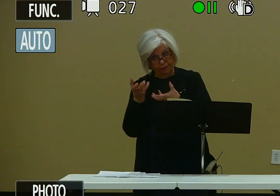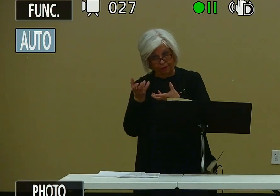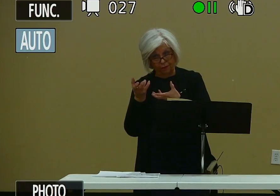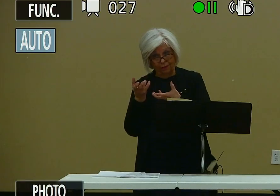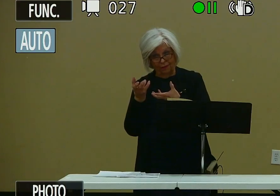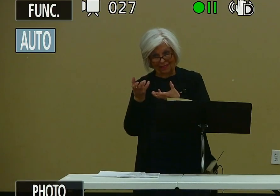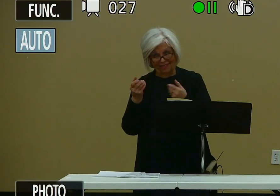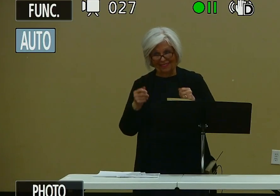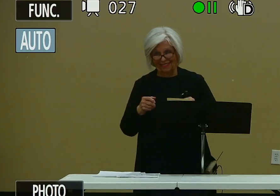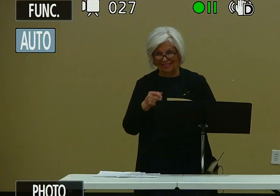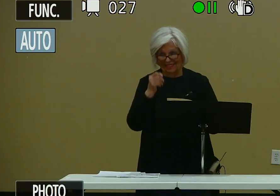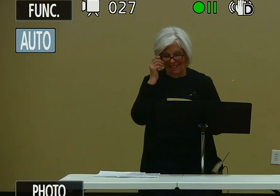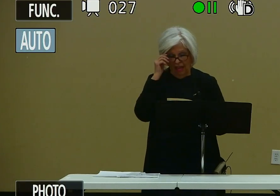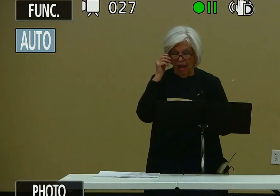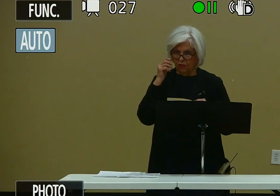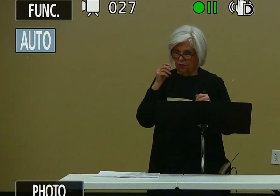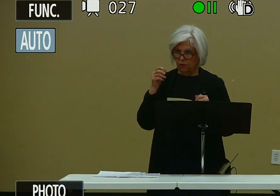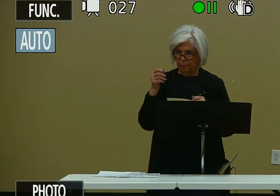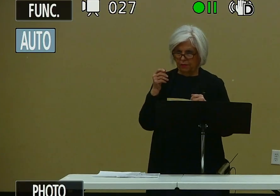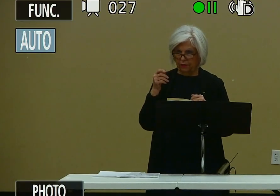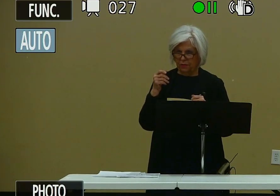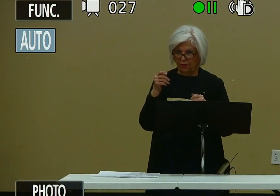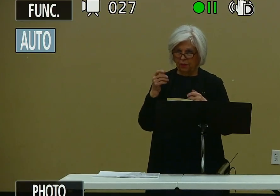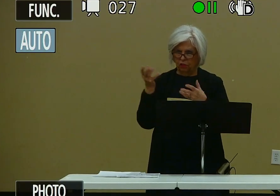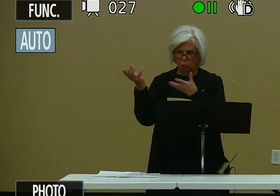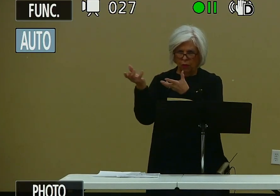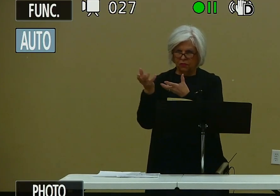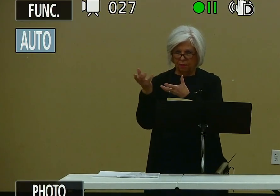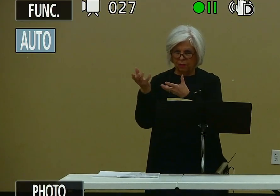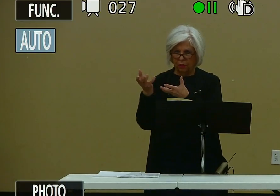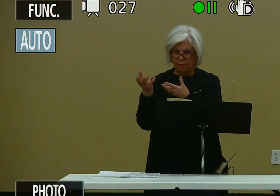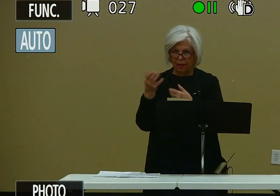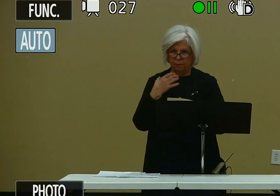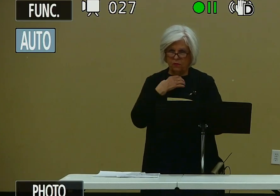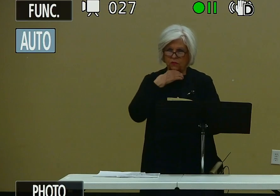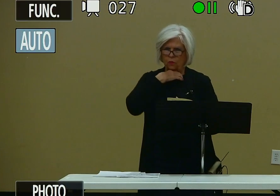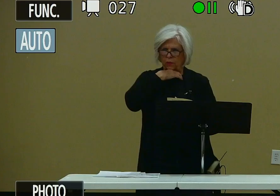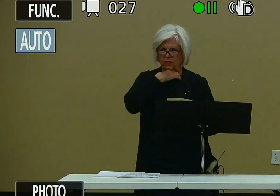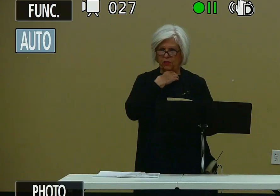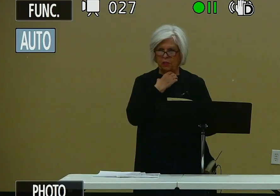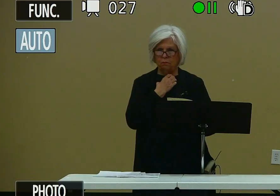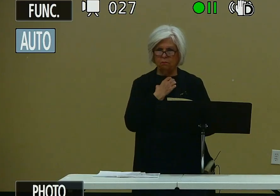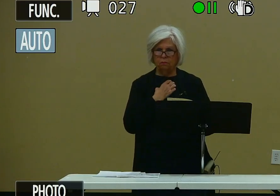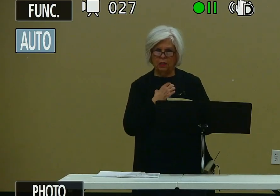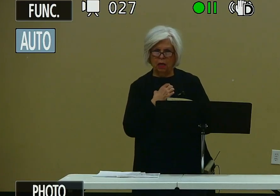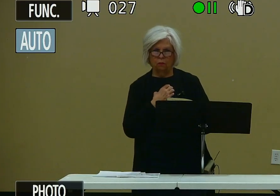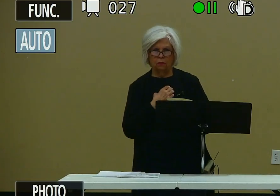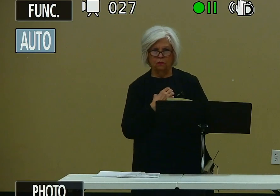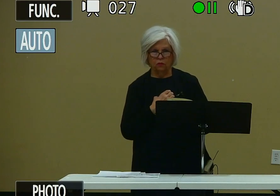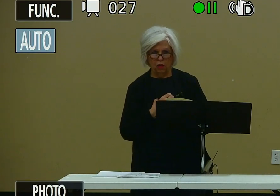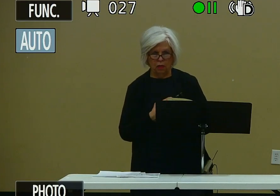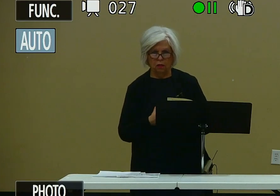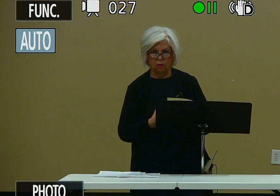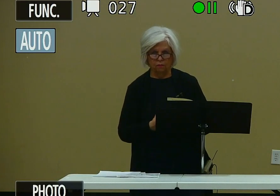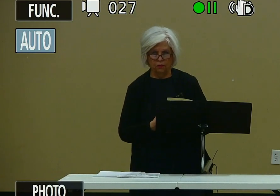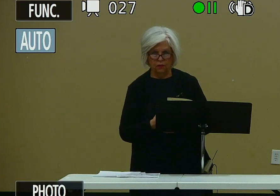here. Actually, those are basically the same thing. You want something really bad, but this is a real deep down desire for things.